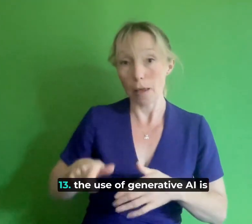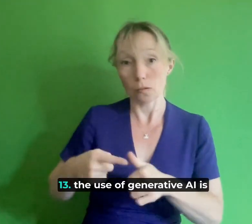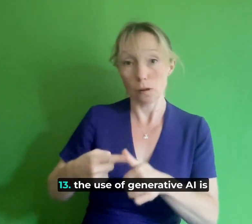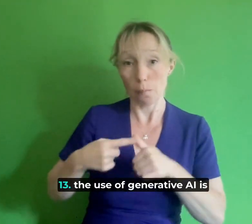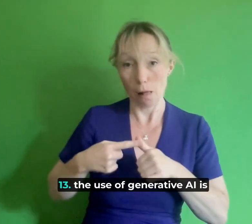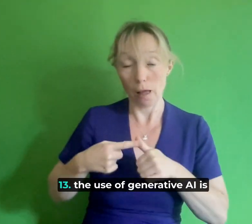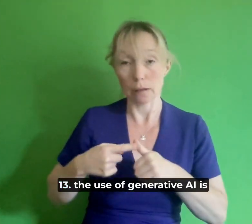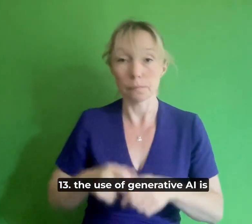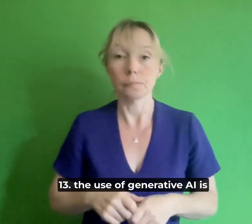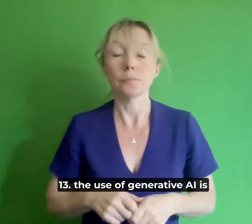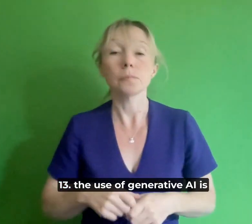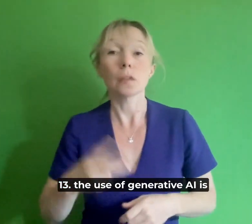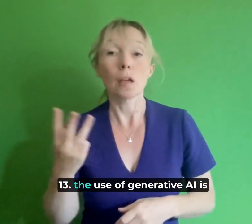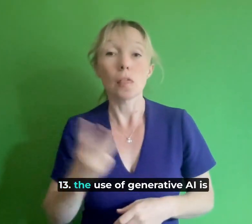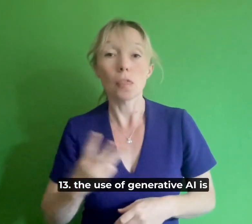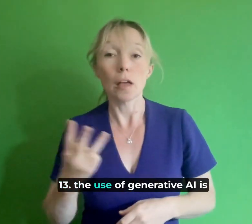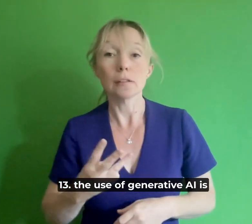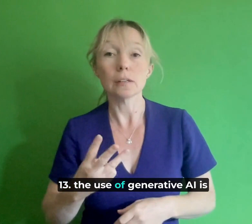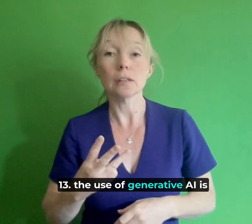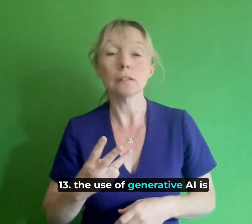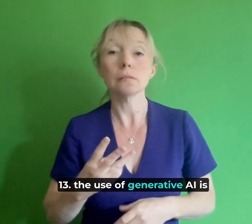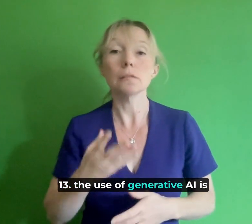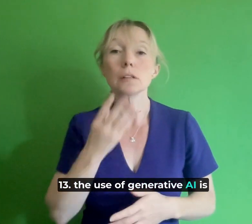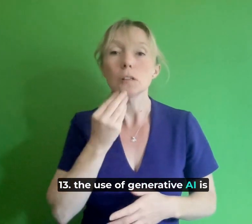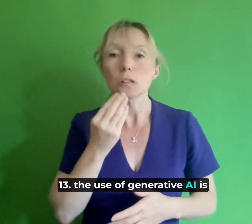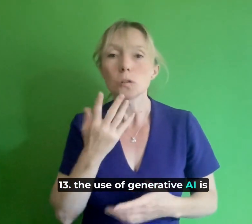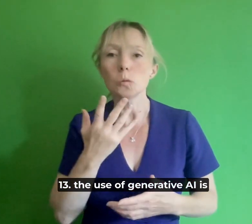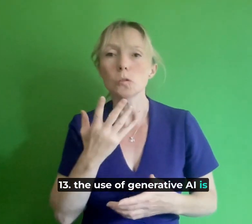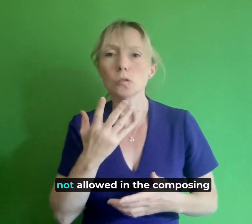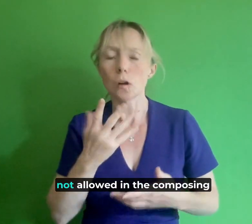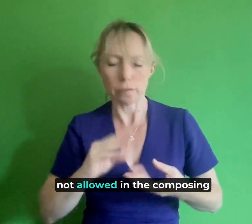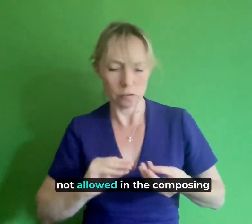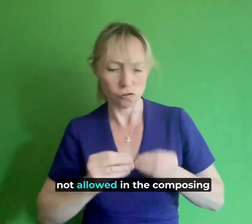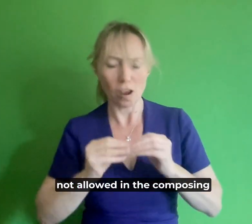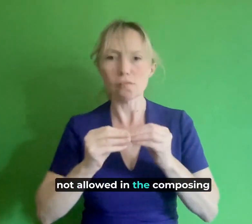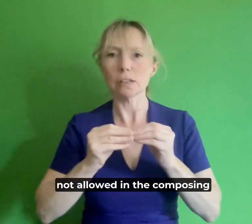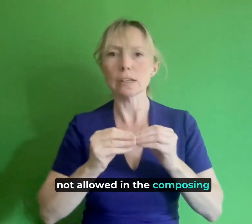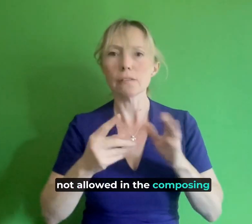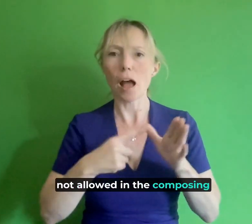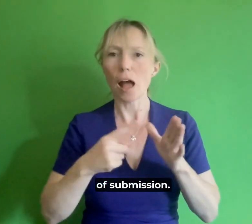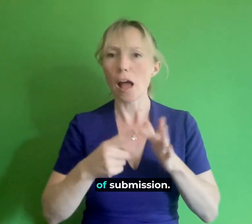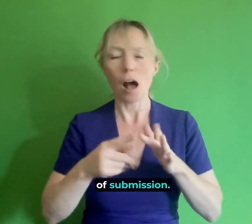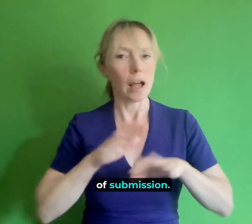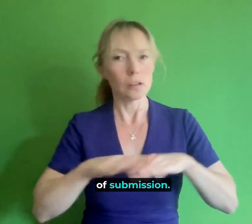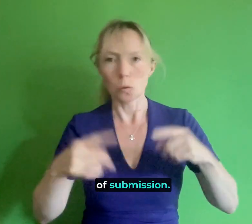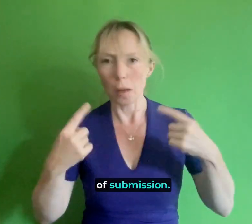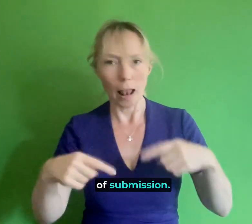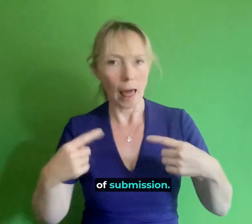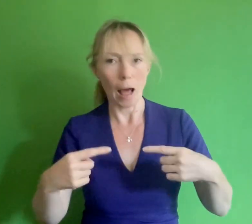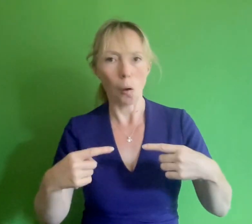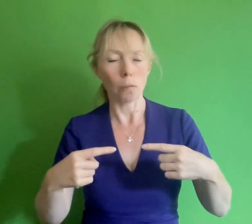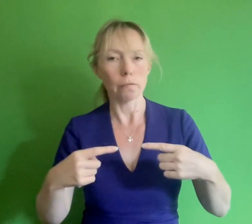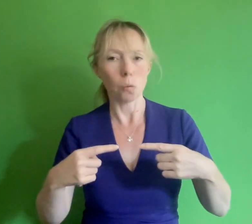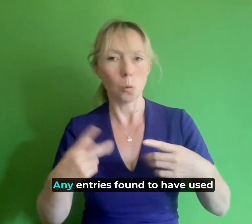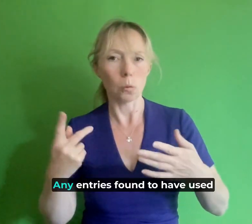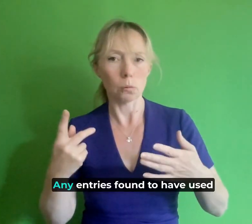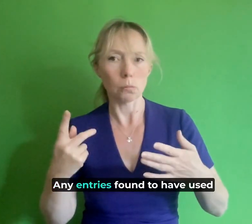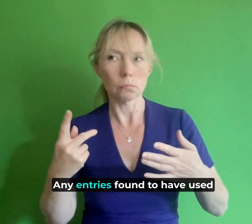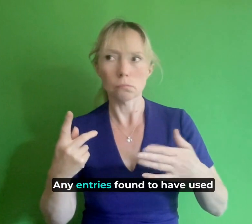13. The use of generative AI is not allowed in the composing of submissions. Any entries